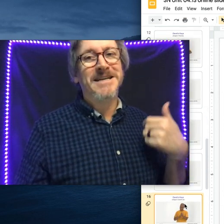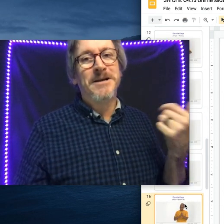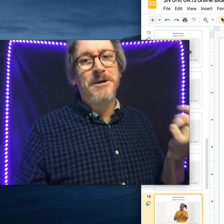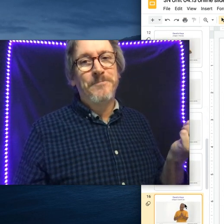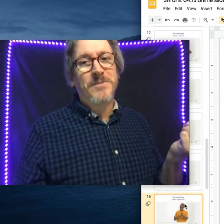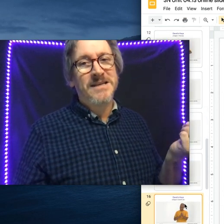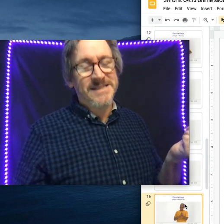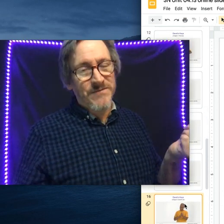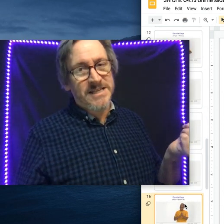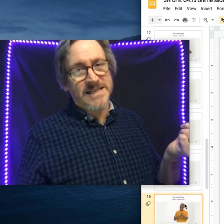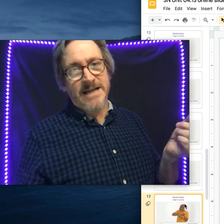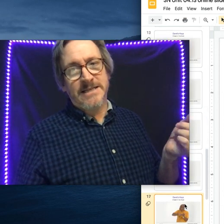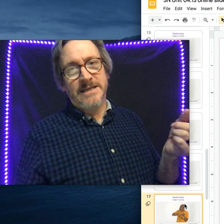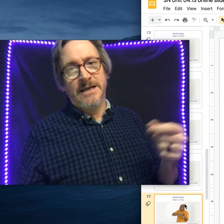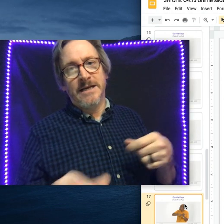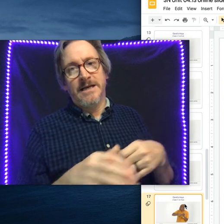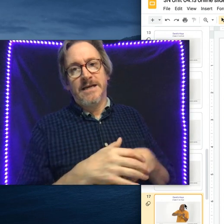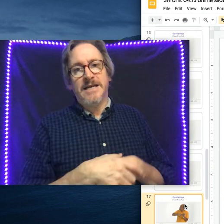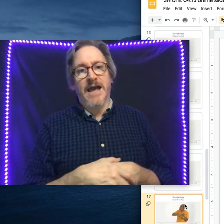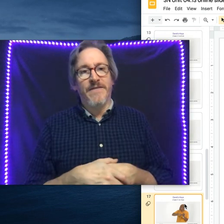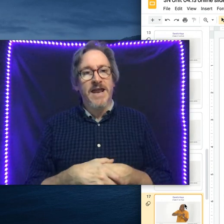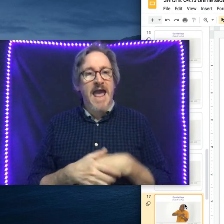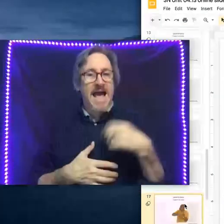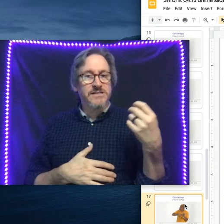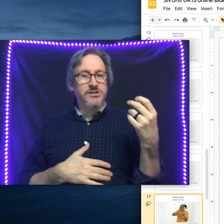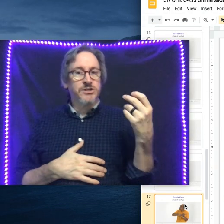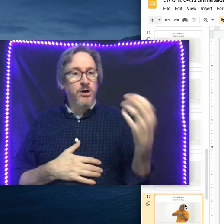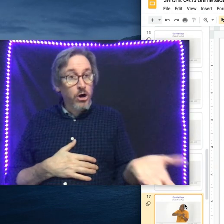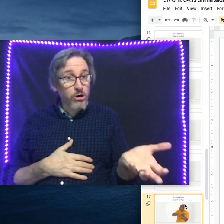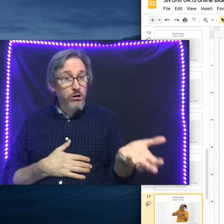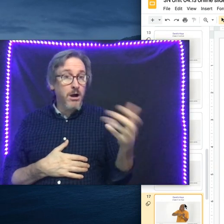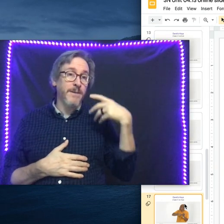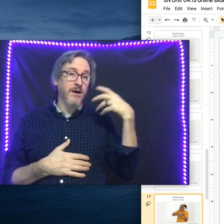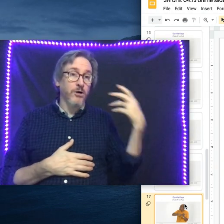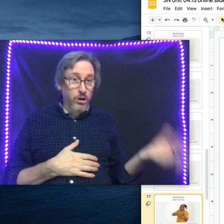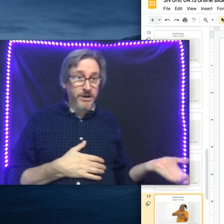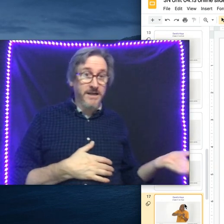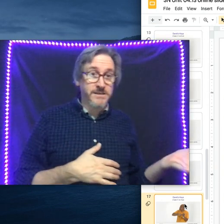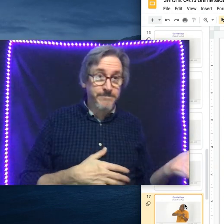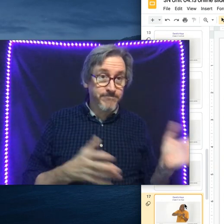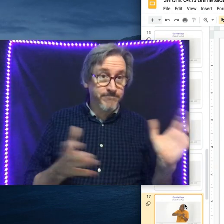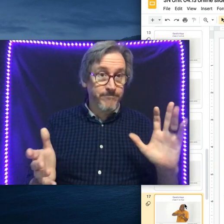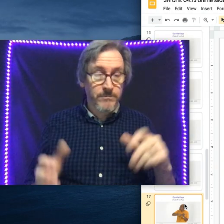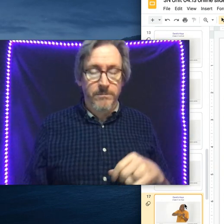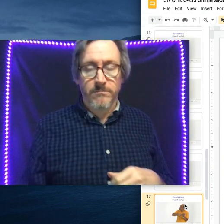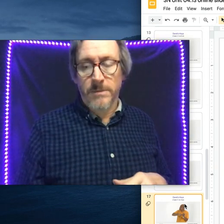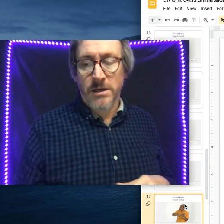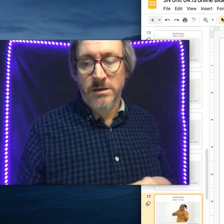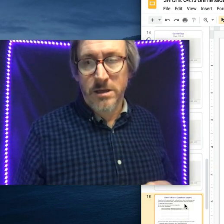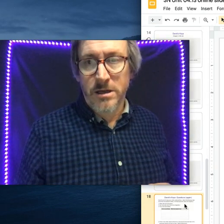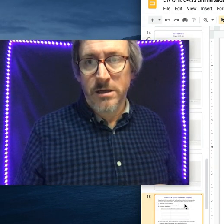set, seventh set, and then asks her about her keys.